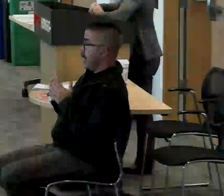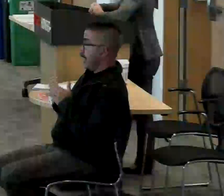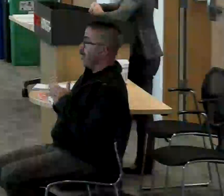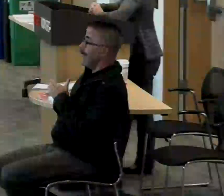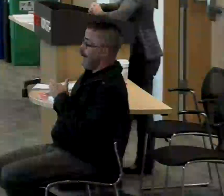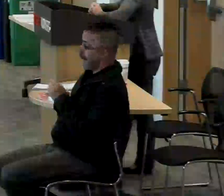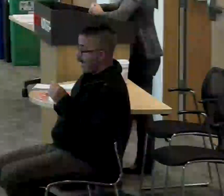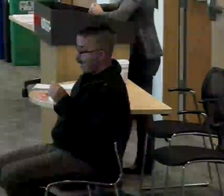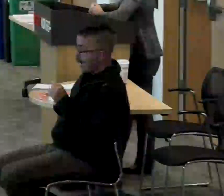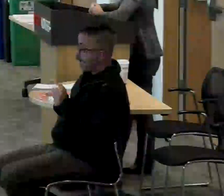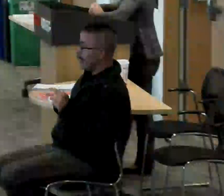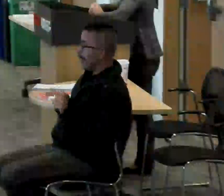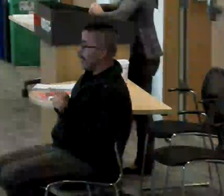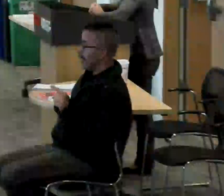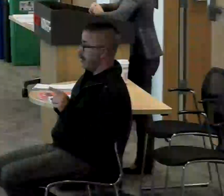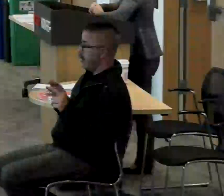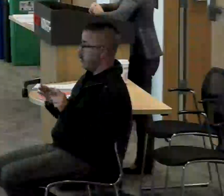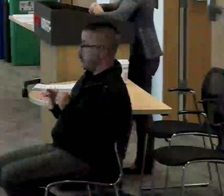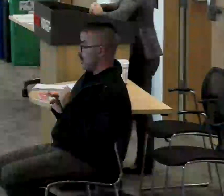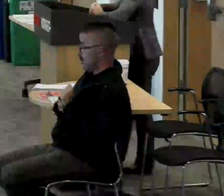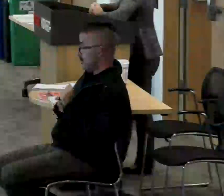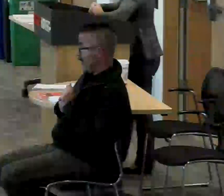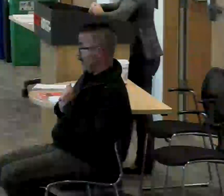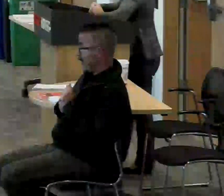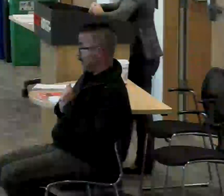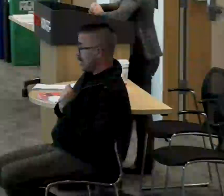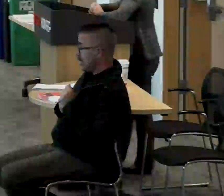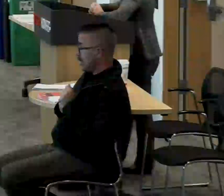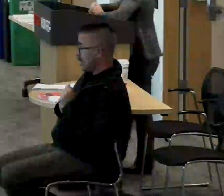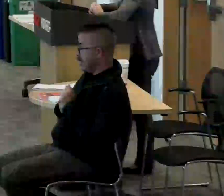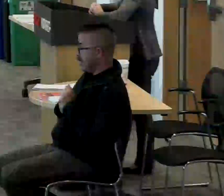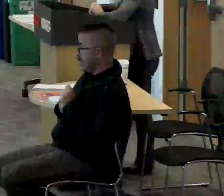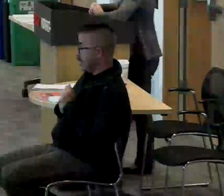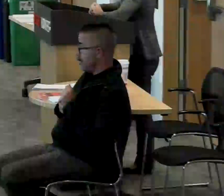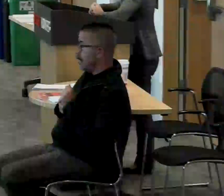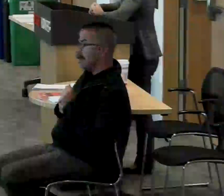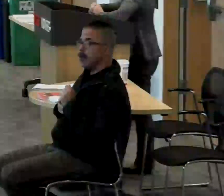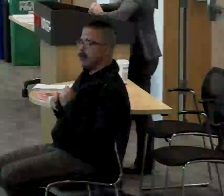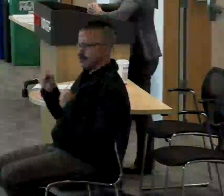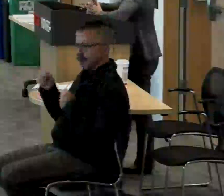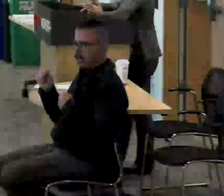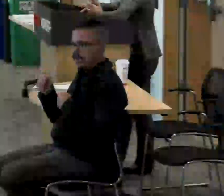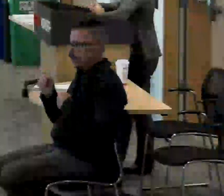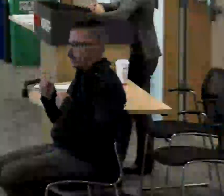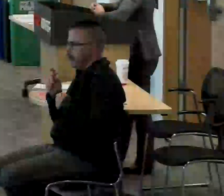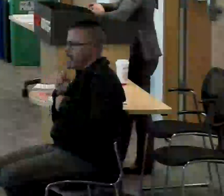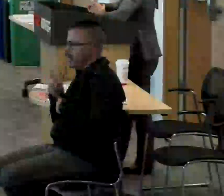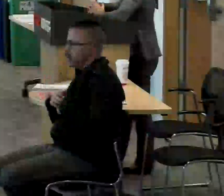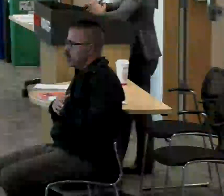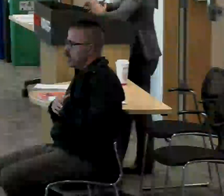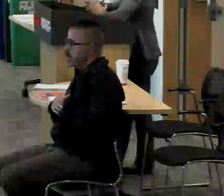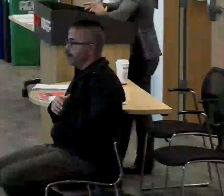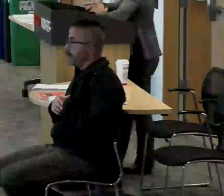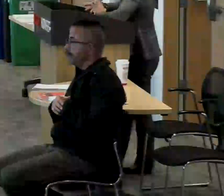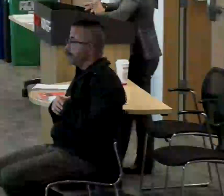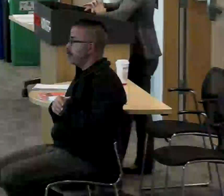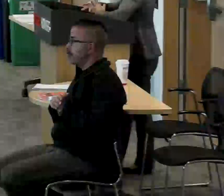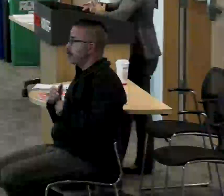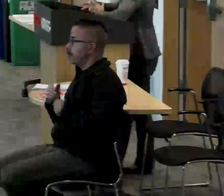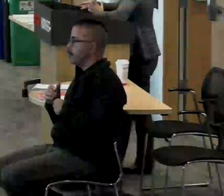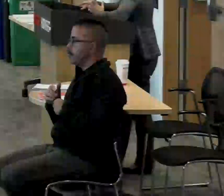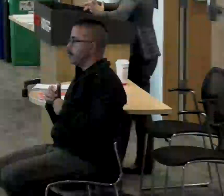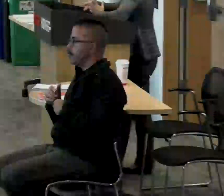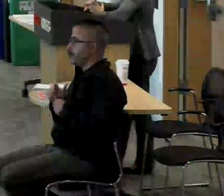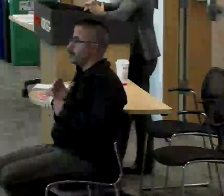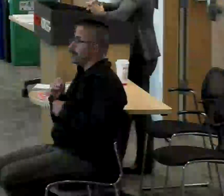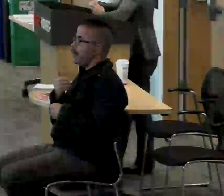a, your savings, Yeah. regular savings? Absolutely. I think the hope is